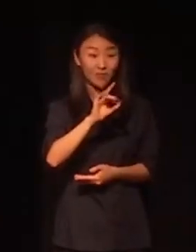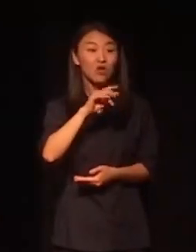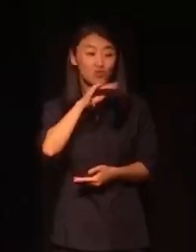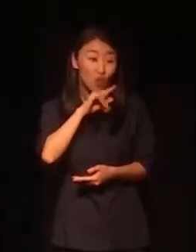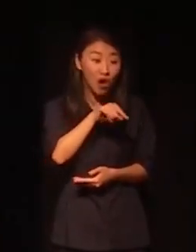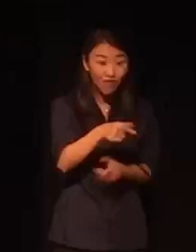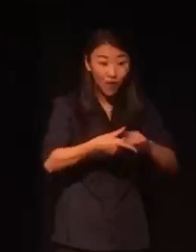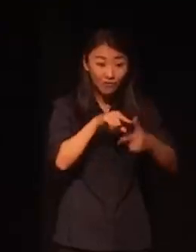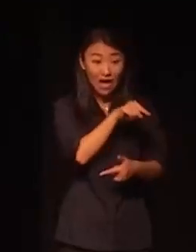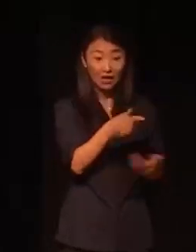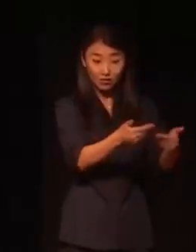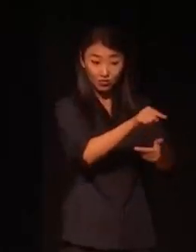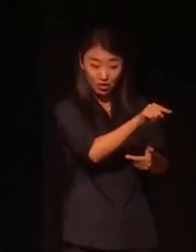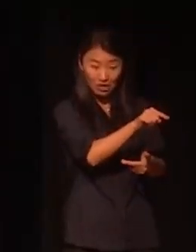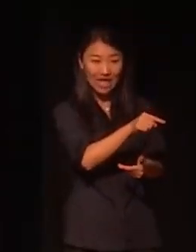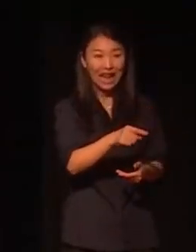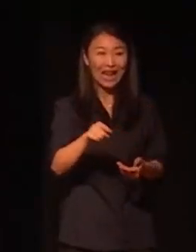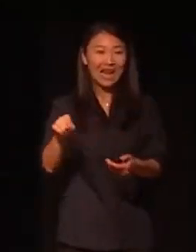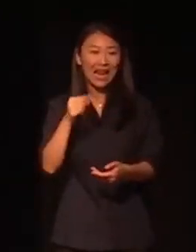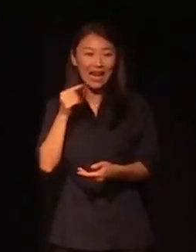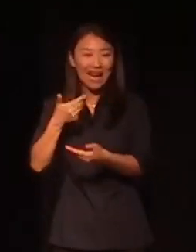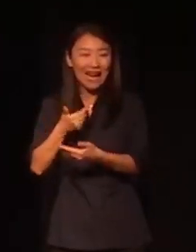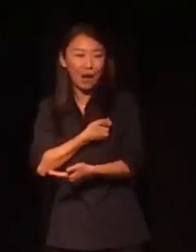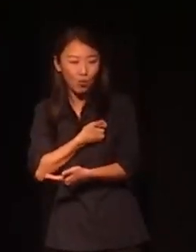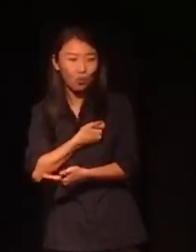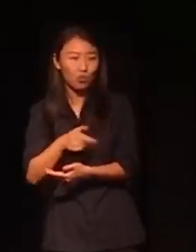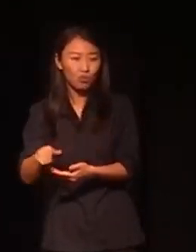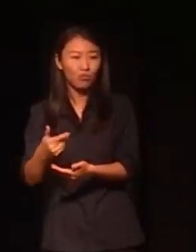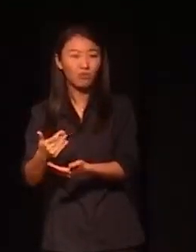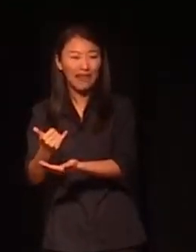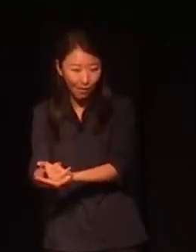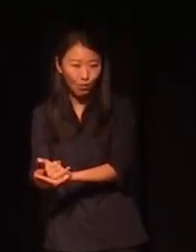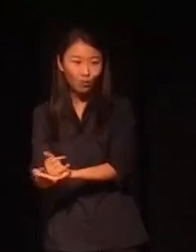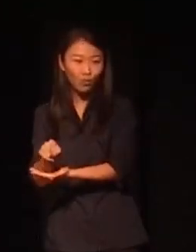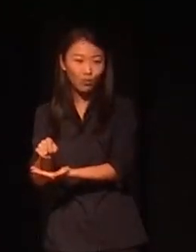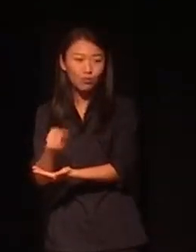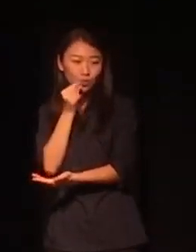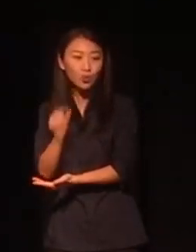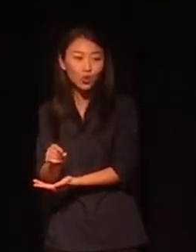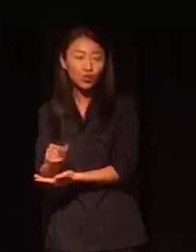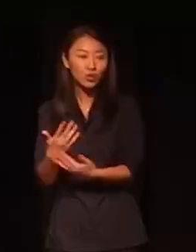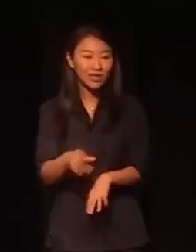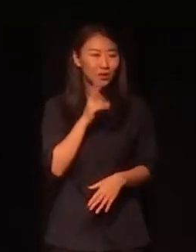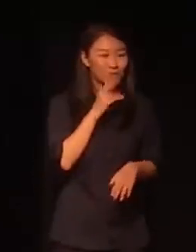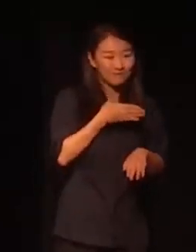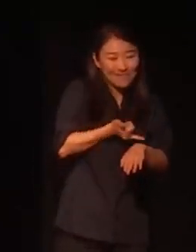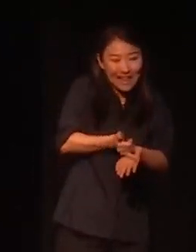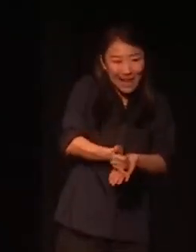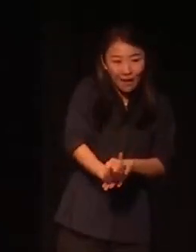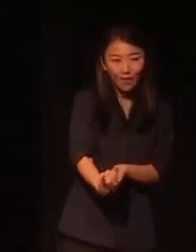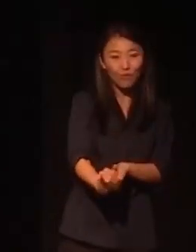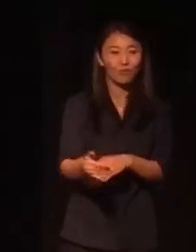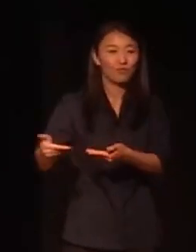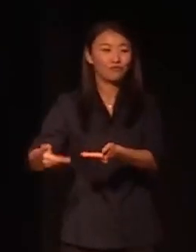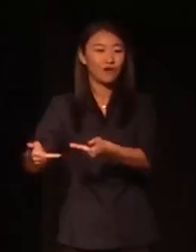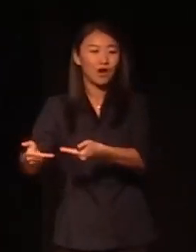is liu, okay? A literal translation would be slippery fly, and if you